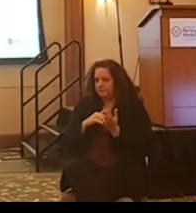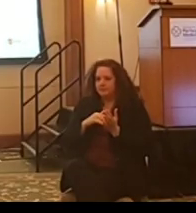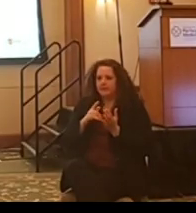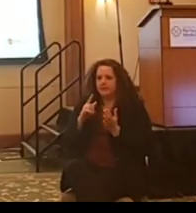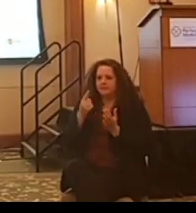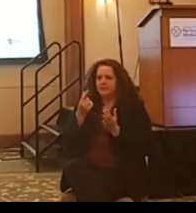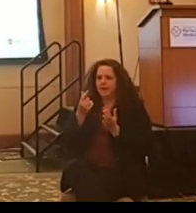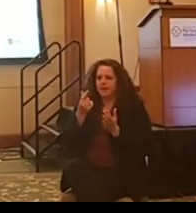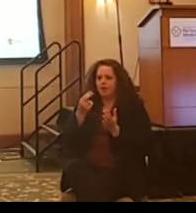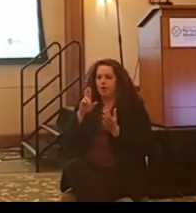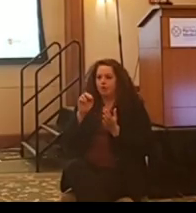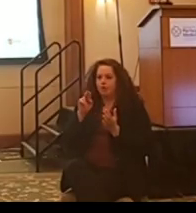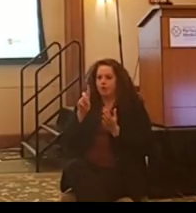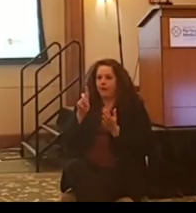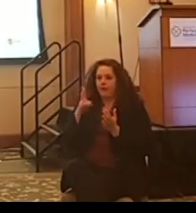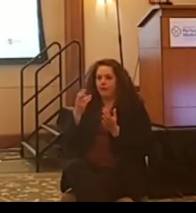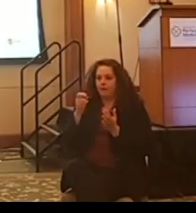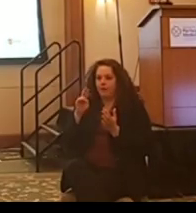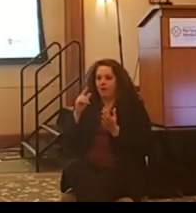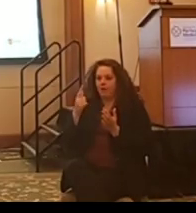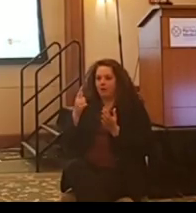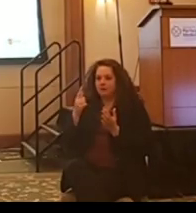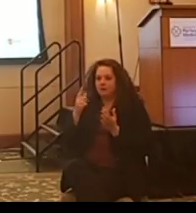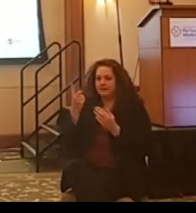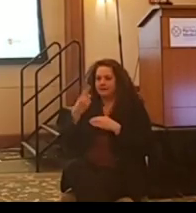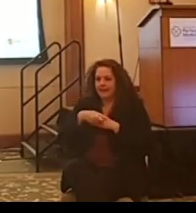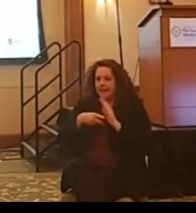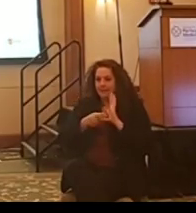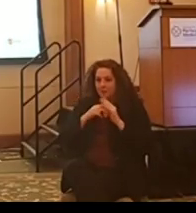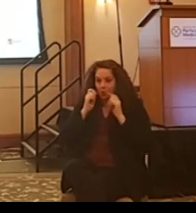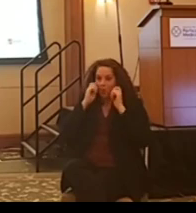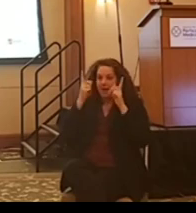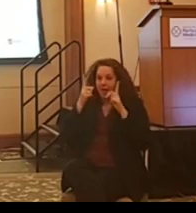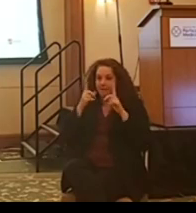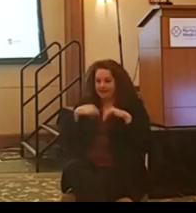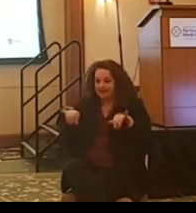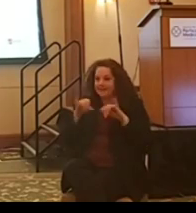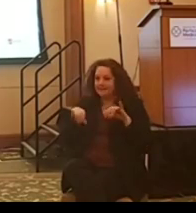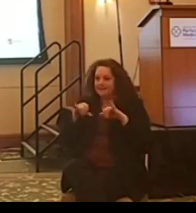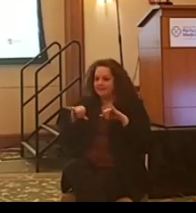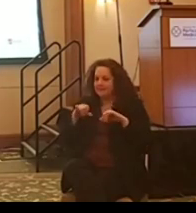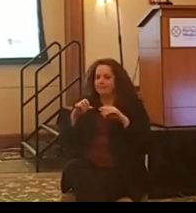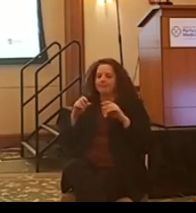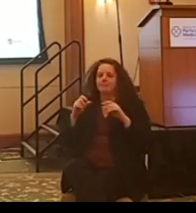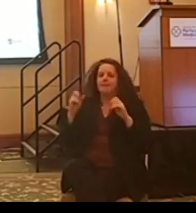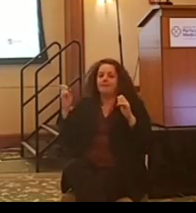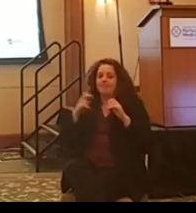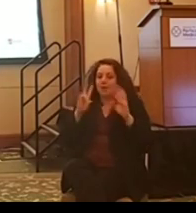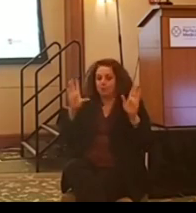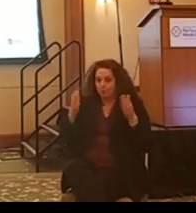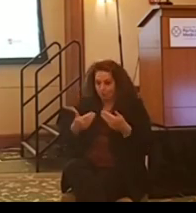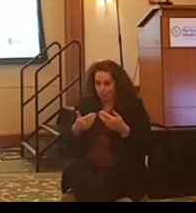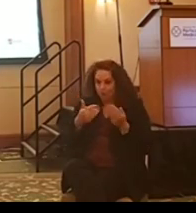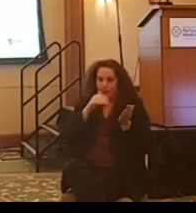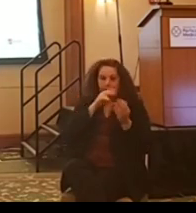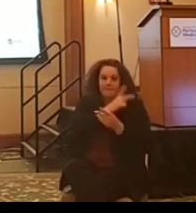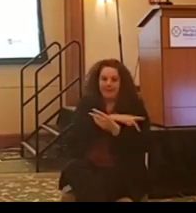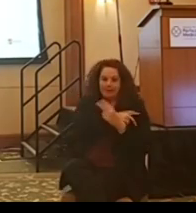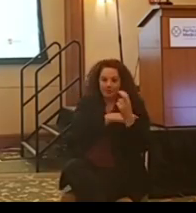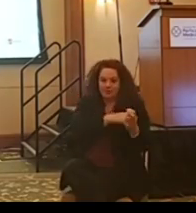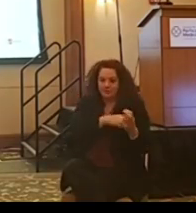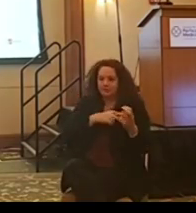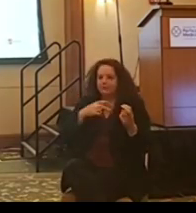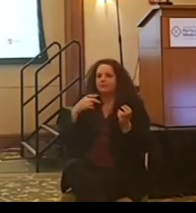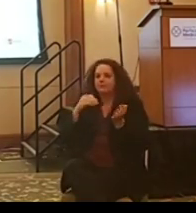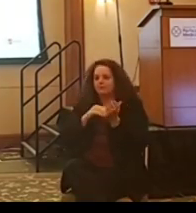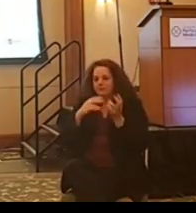you guys wake up. Now we're back in the exam room with a patient and a clinician. And so now here we are within the frame of careful and